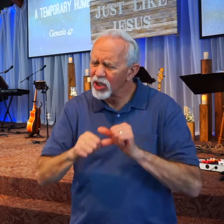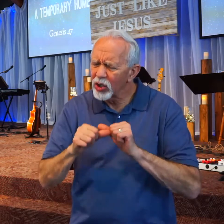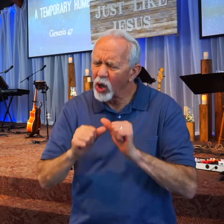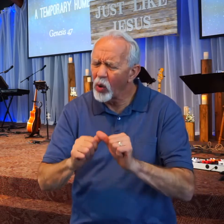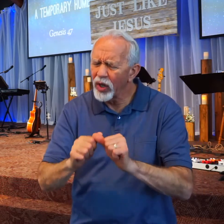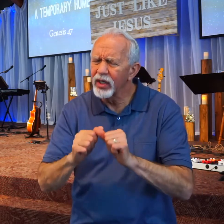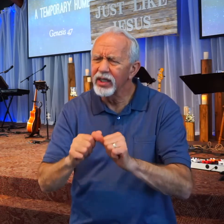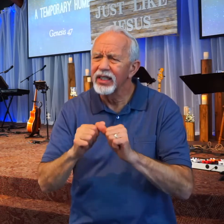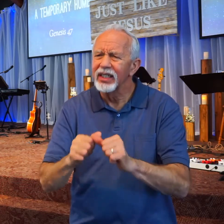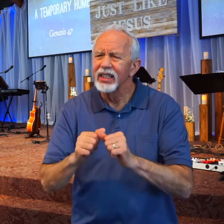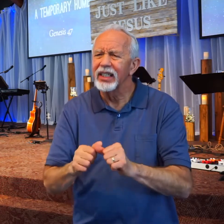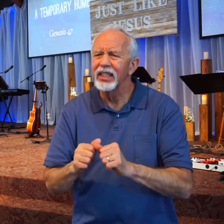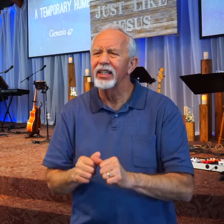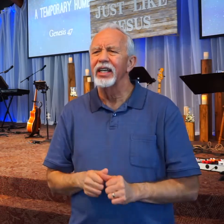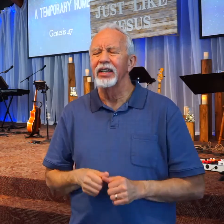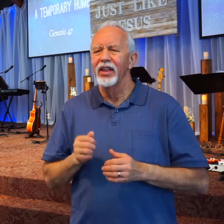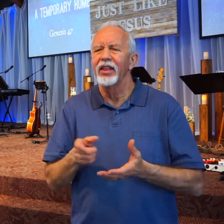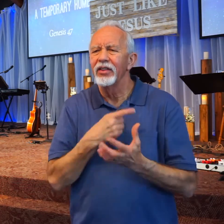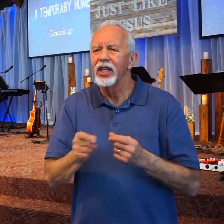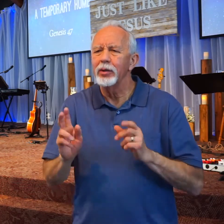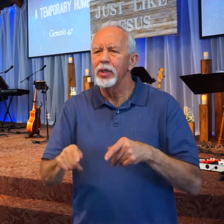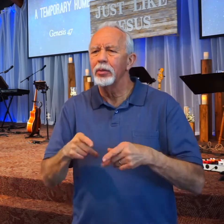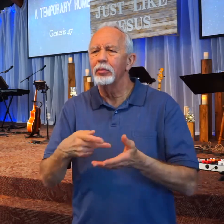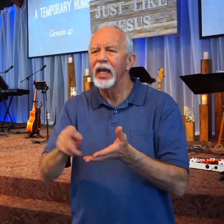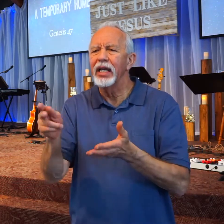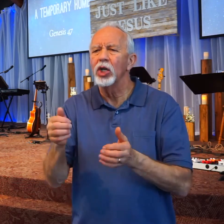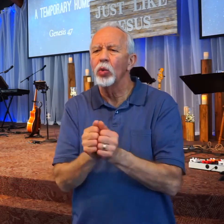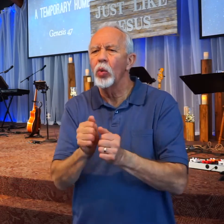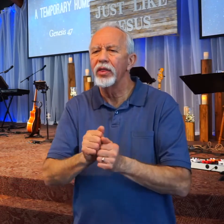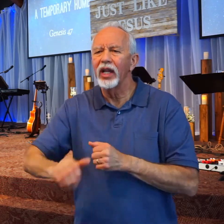they pay? They paid with land.